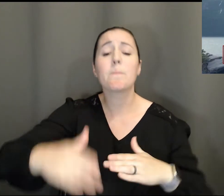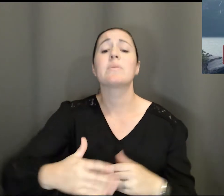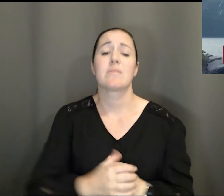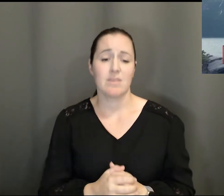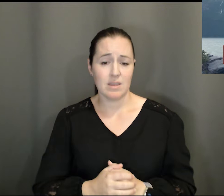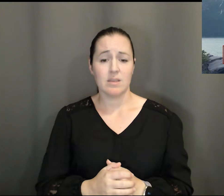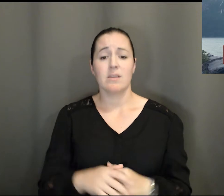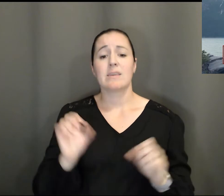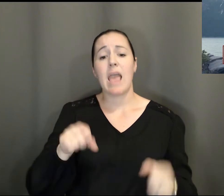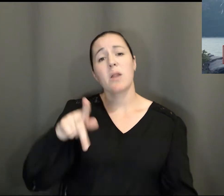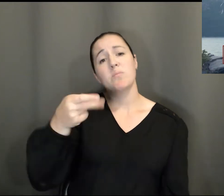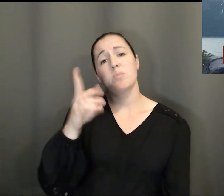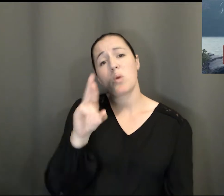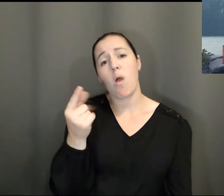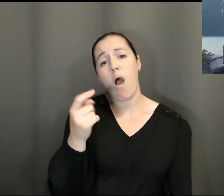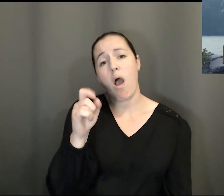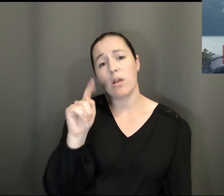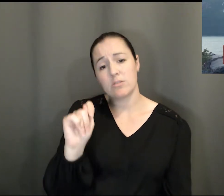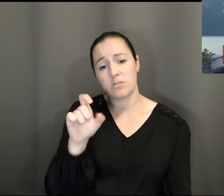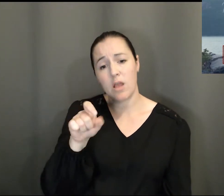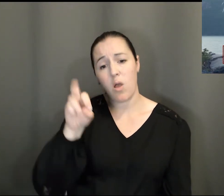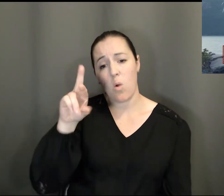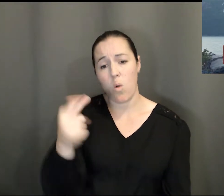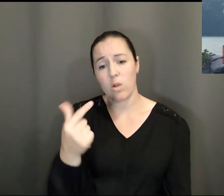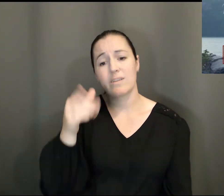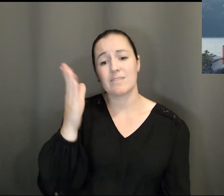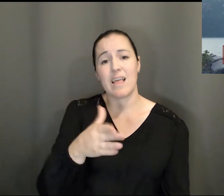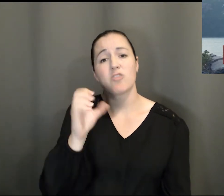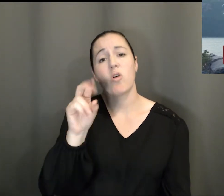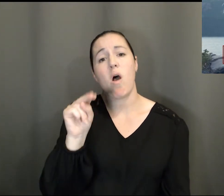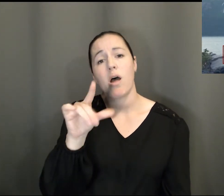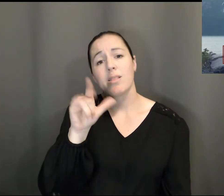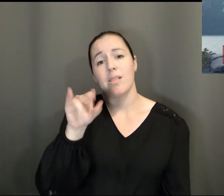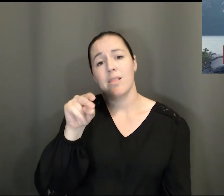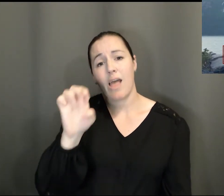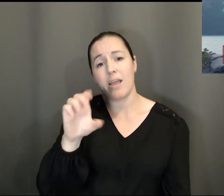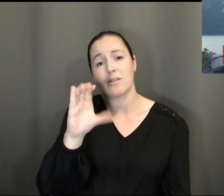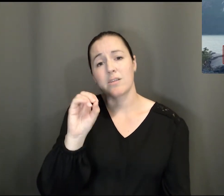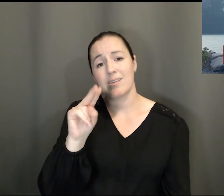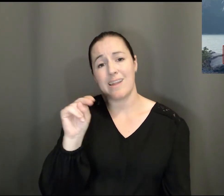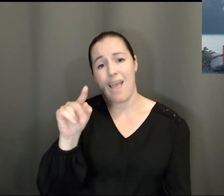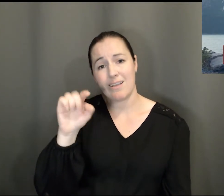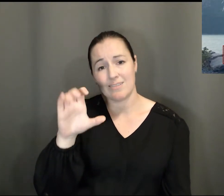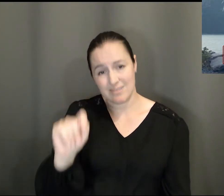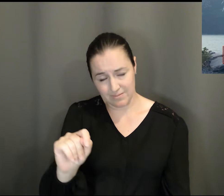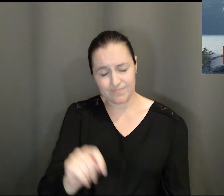pureheart.org/onlineconnect and go ahead and fill out that form to let us know you prayed that prayer today. And let's take a look at some of the